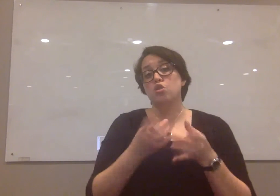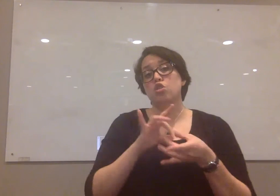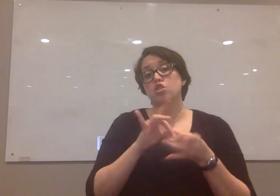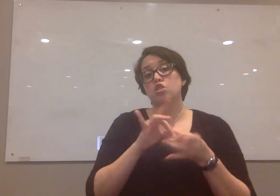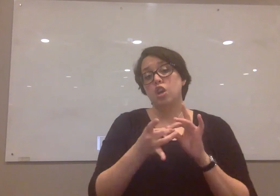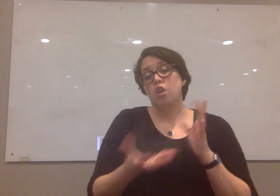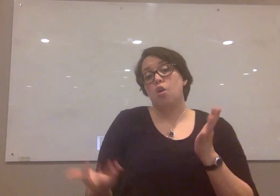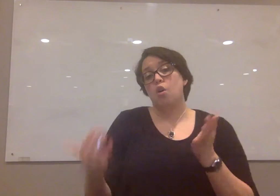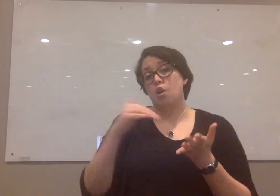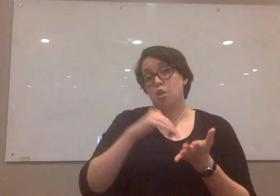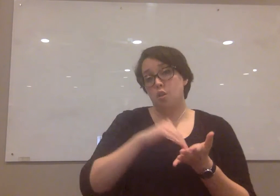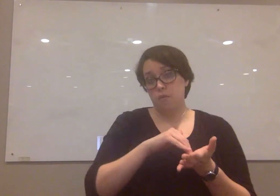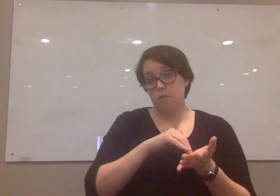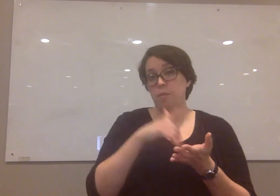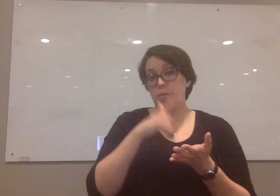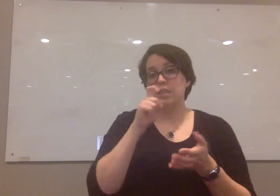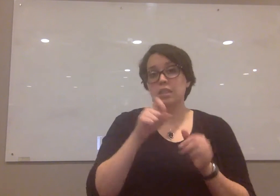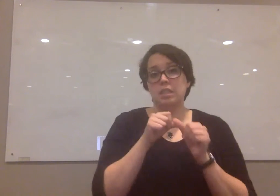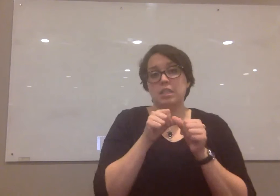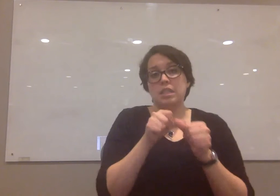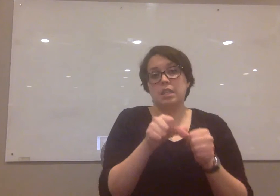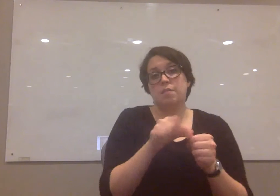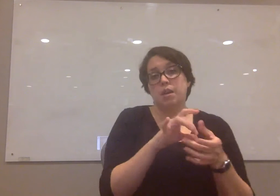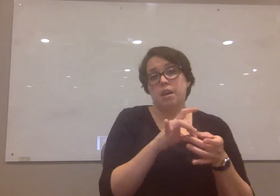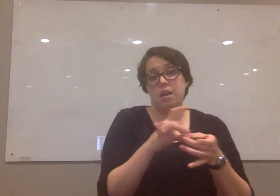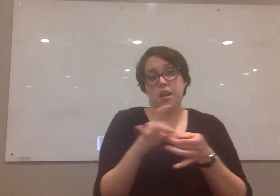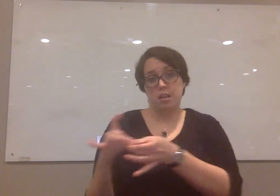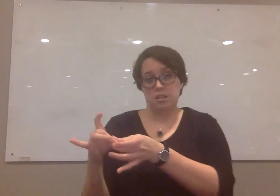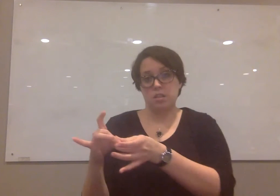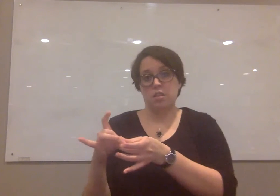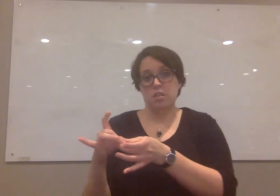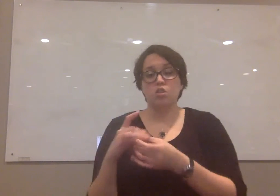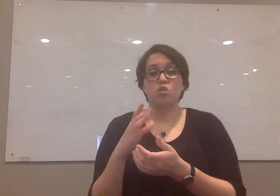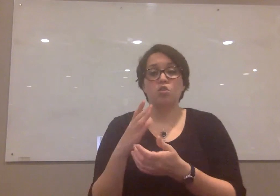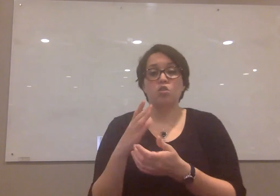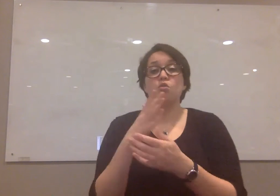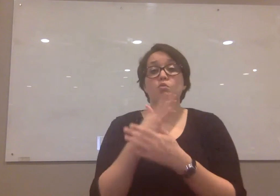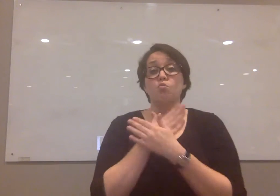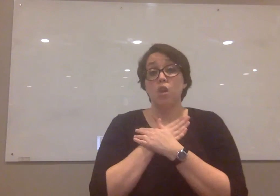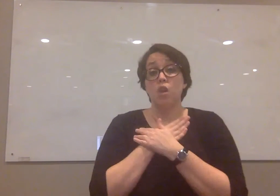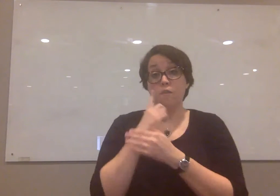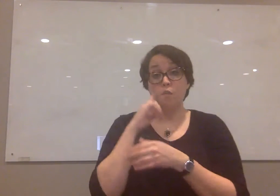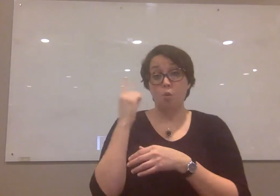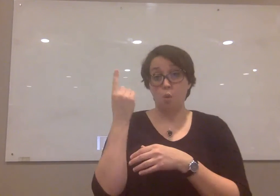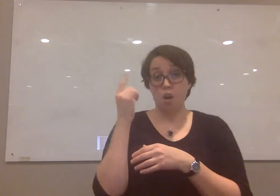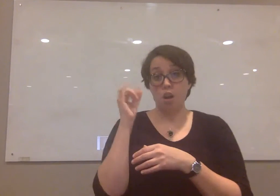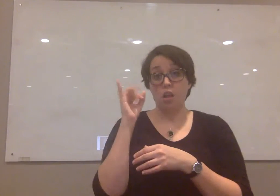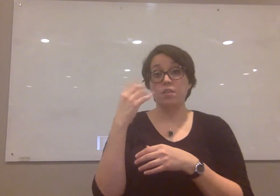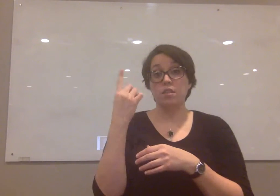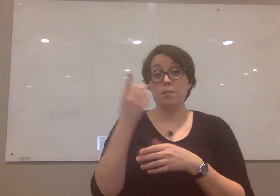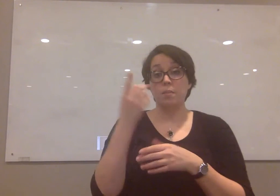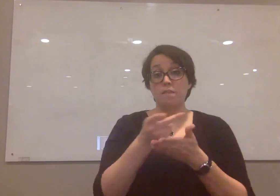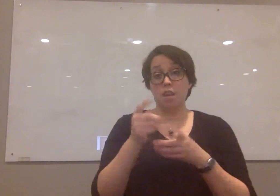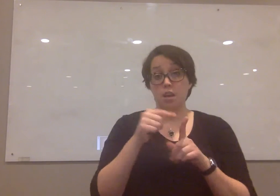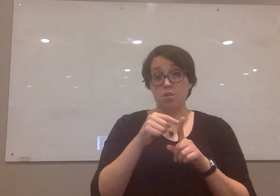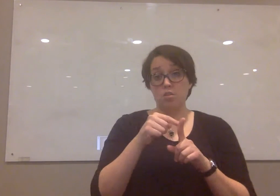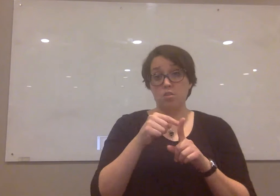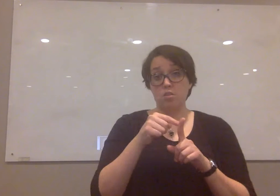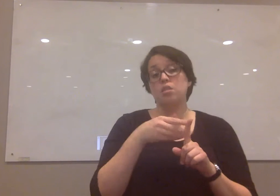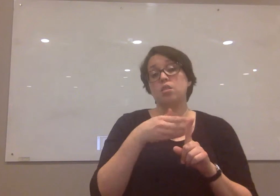pipeline won't be connected anymore. So that's another reason to do rest for one, is that whichever part fails, everything down the line will get restarted with that. And so you'll make sure